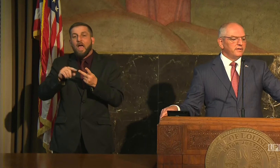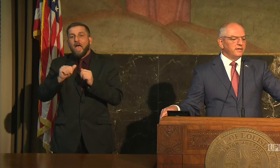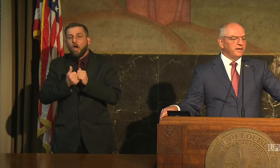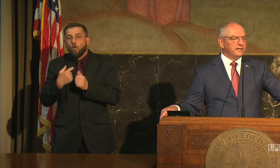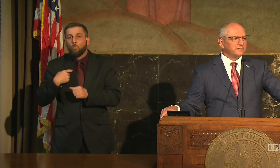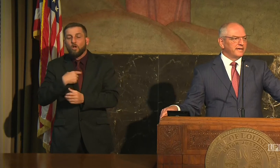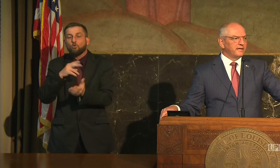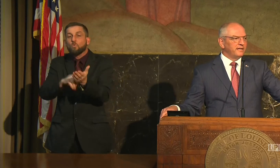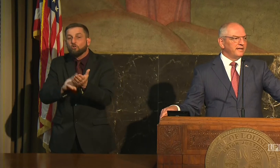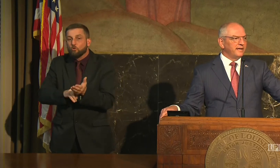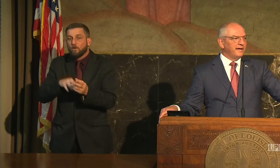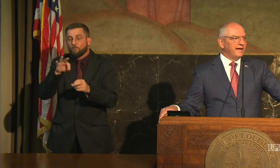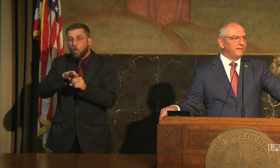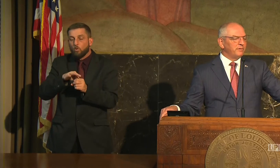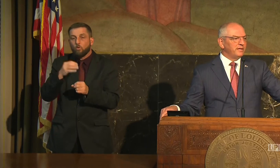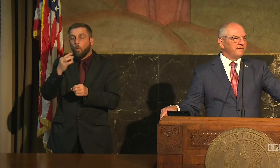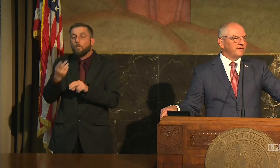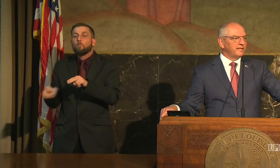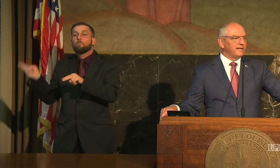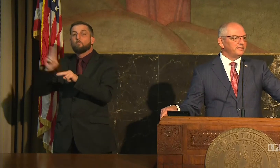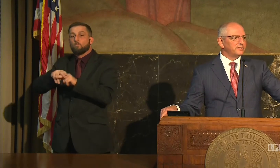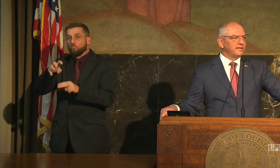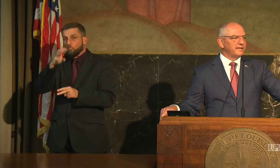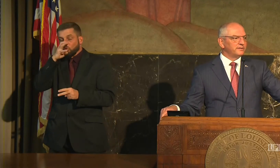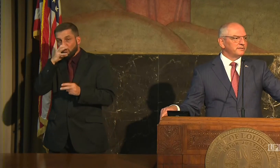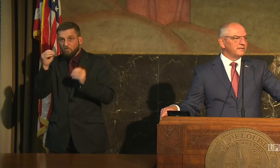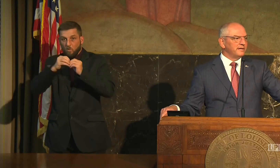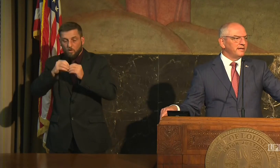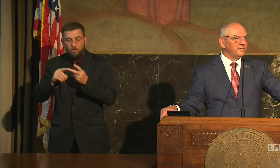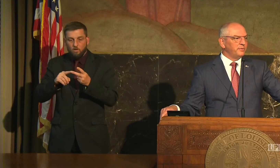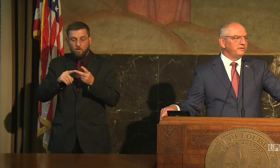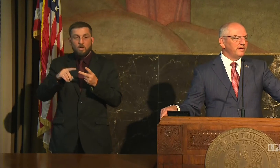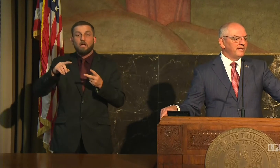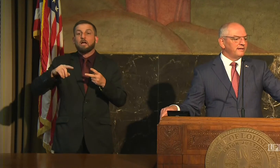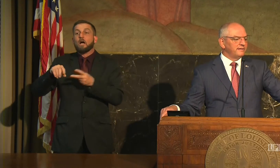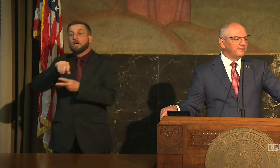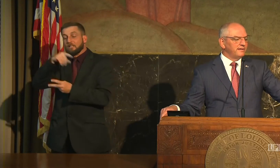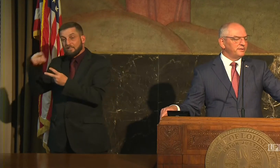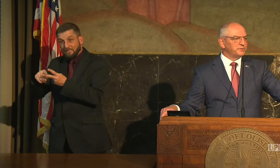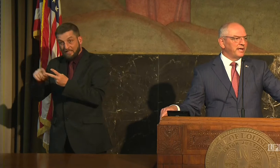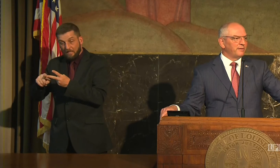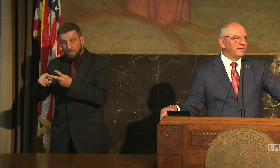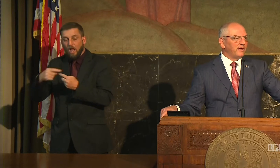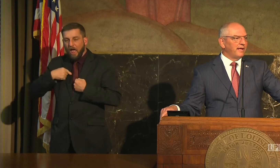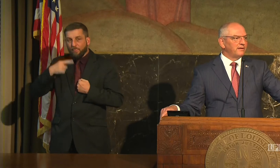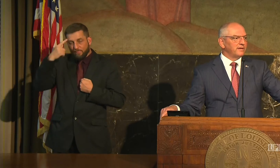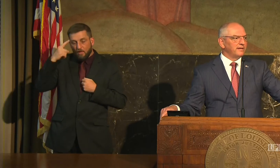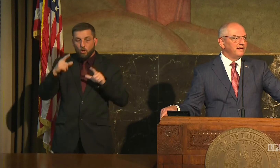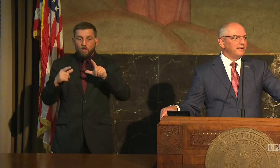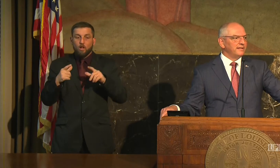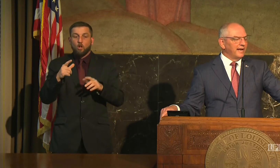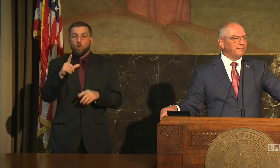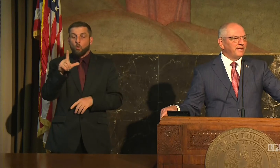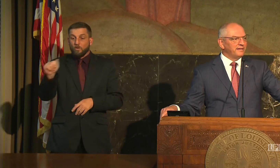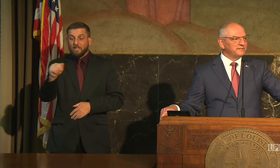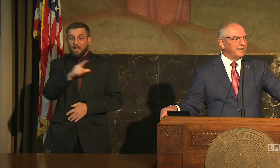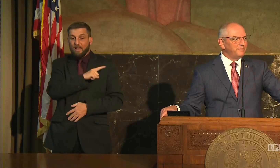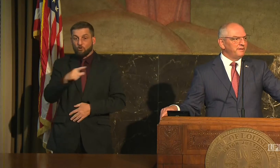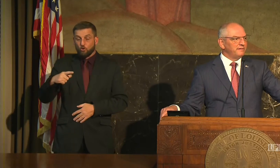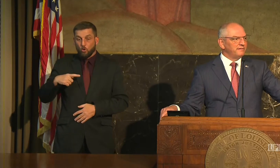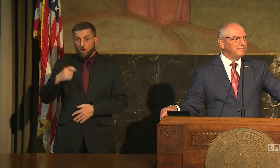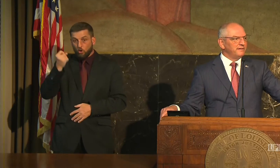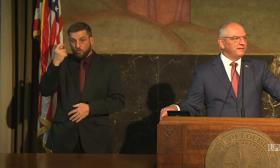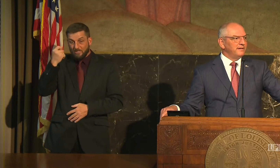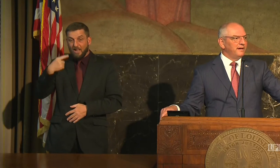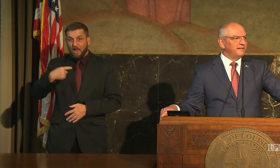restrictive. Secondly, I believe that the legislators in Louisiana understand without asking that I'm not going to